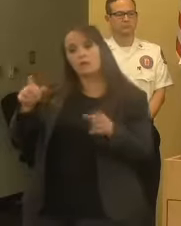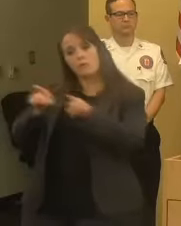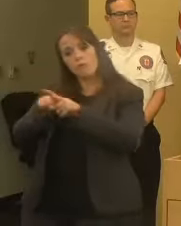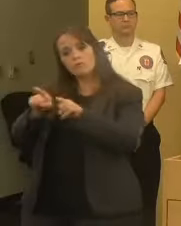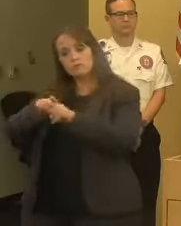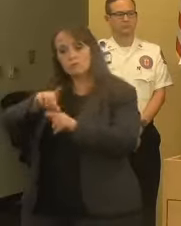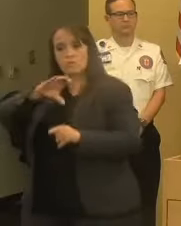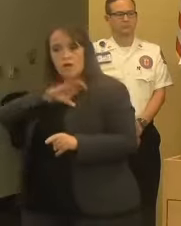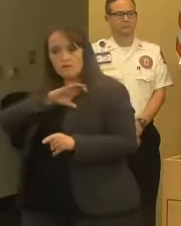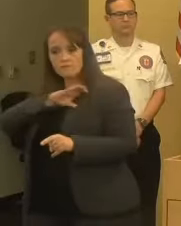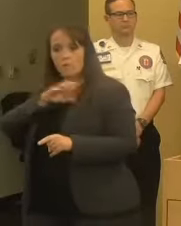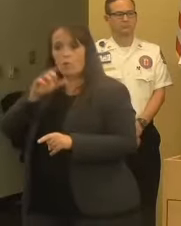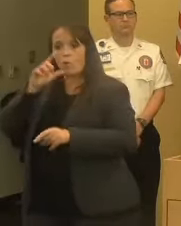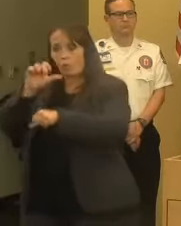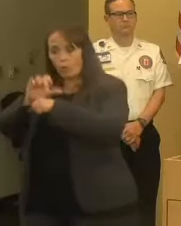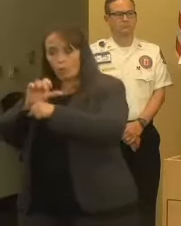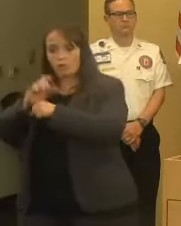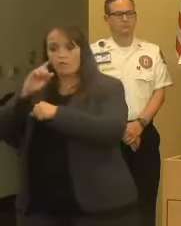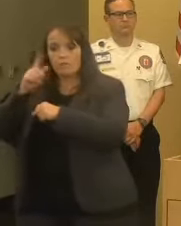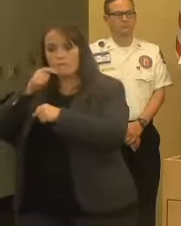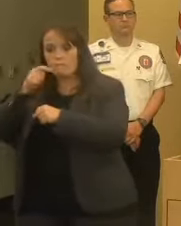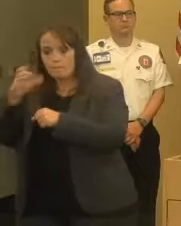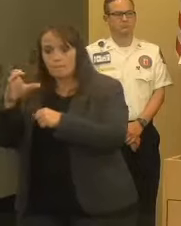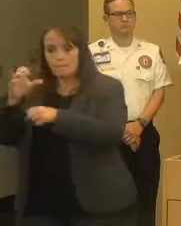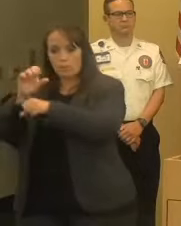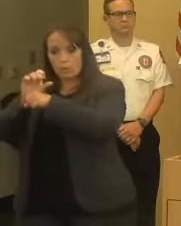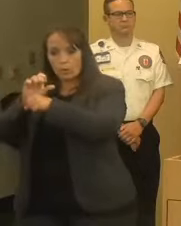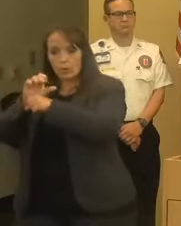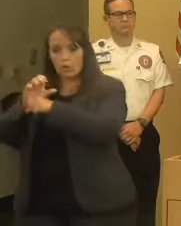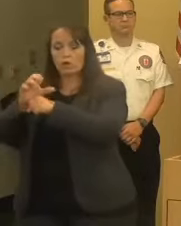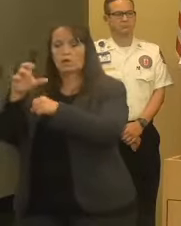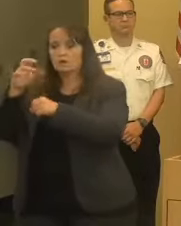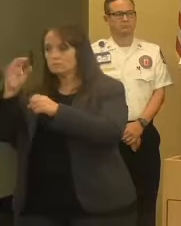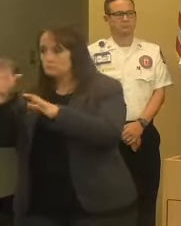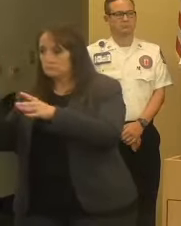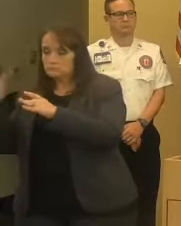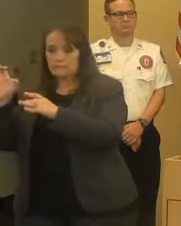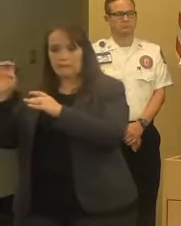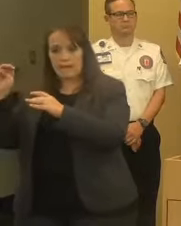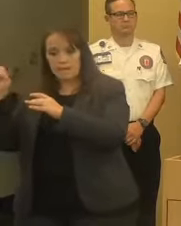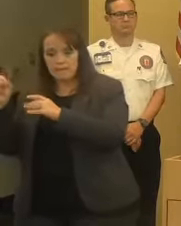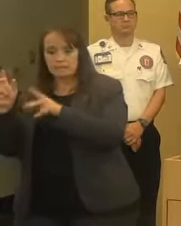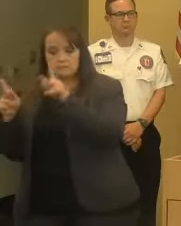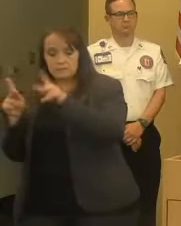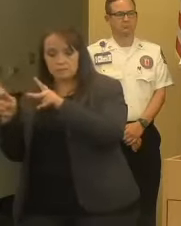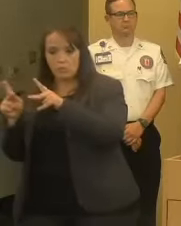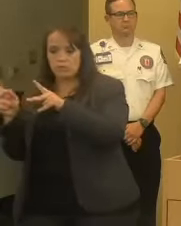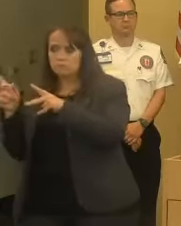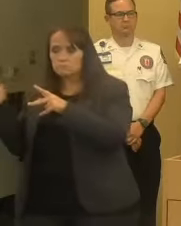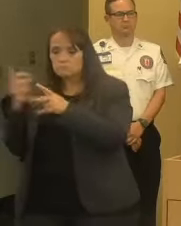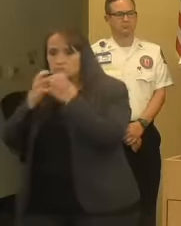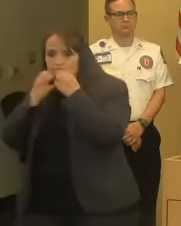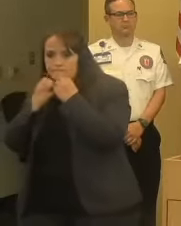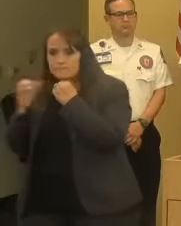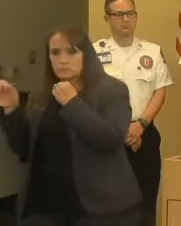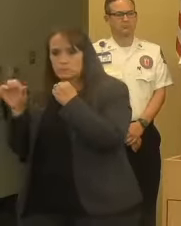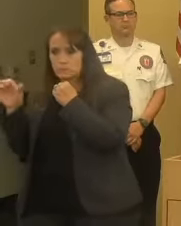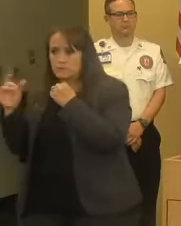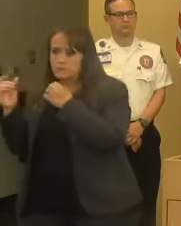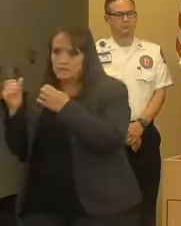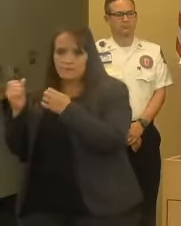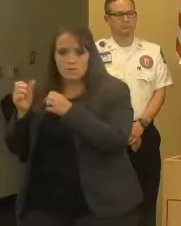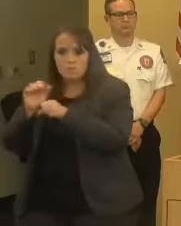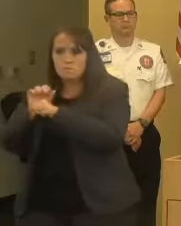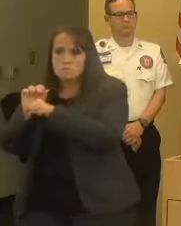officers, the public works officials, the people in the other areas of the city of North Charleston, when they are here doing this evacuation, that